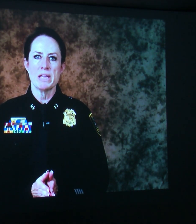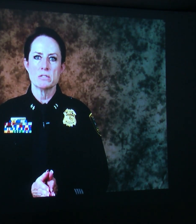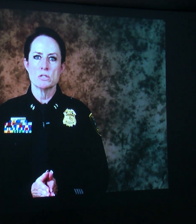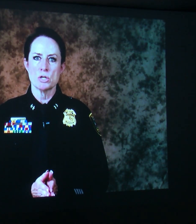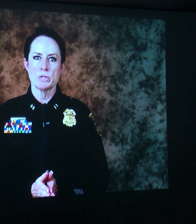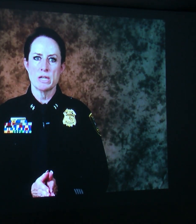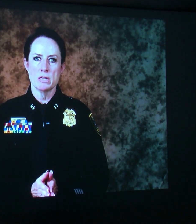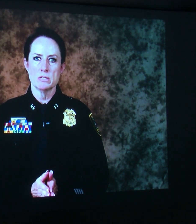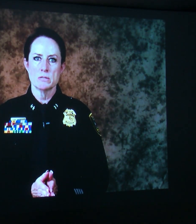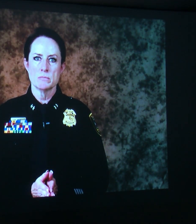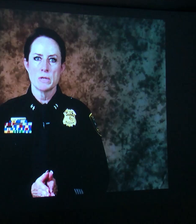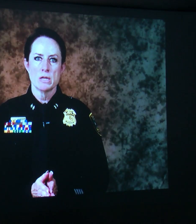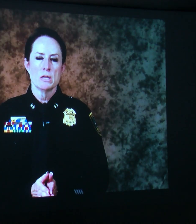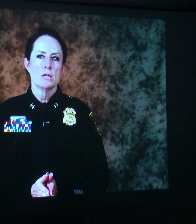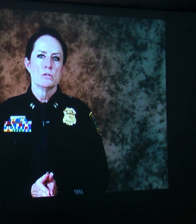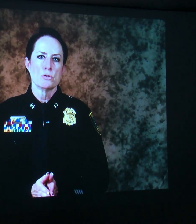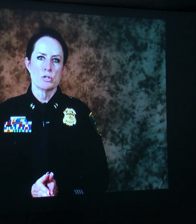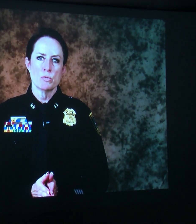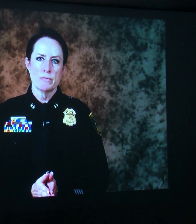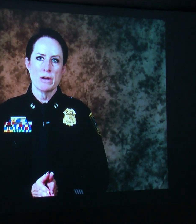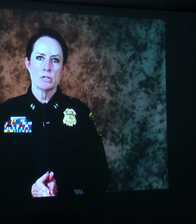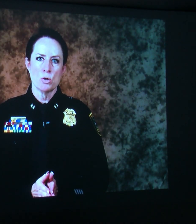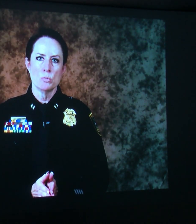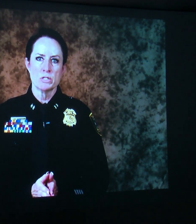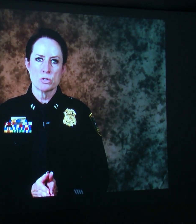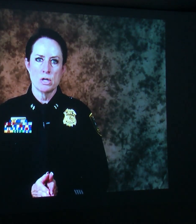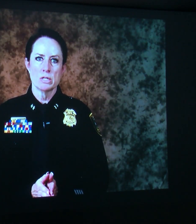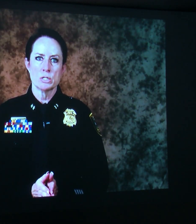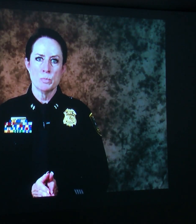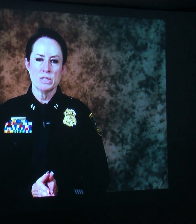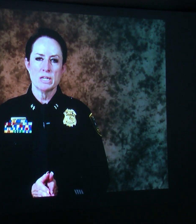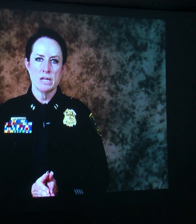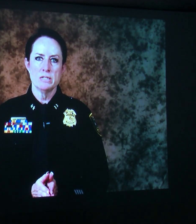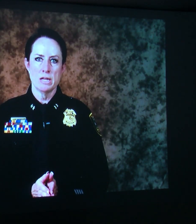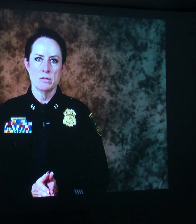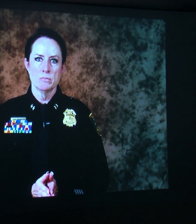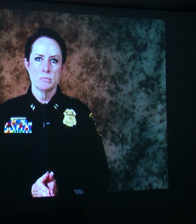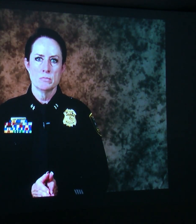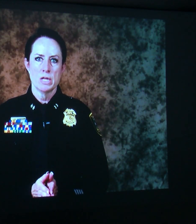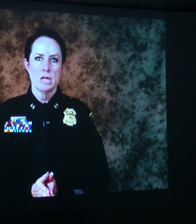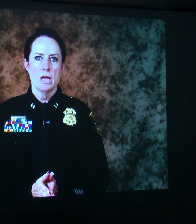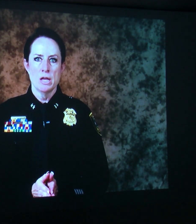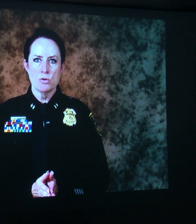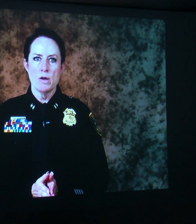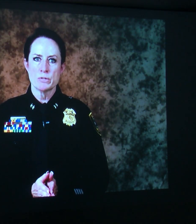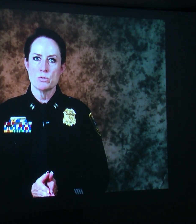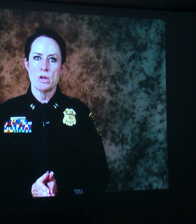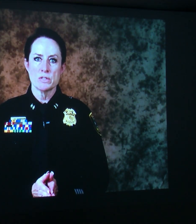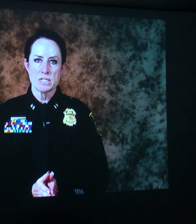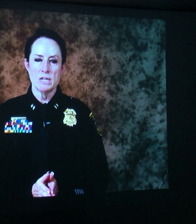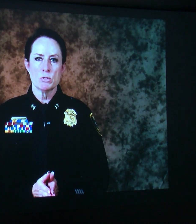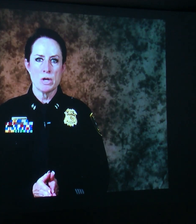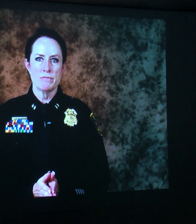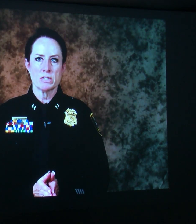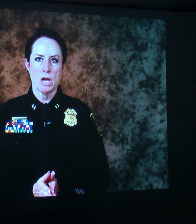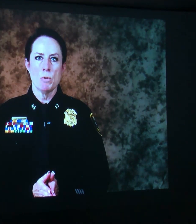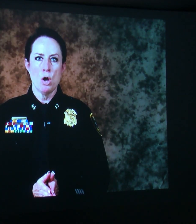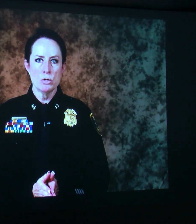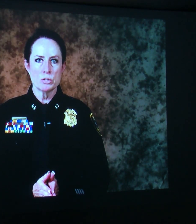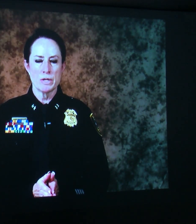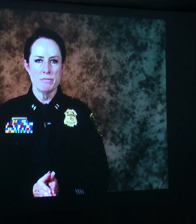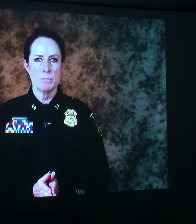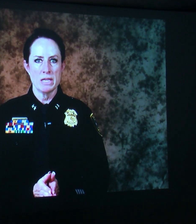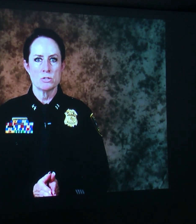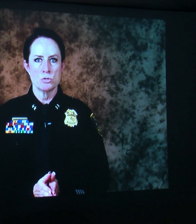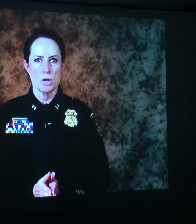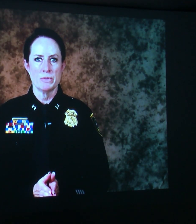verbal commands to show his hands. Sergeant Rivera told Mr. Gullett to put the gun down. Other officers on the scene of the traffic stop